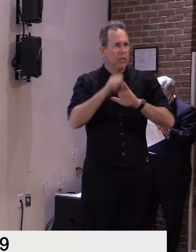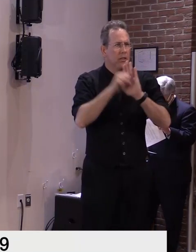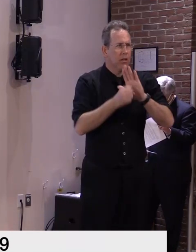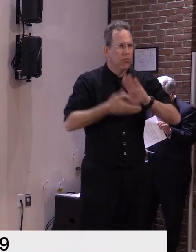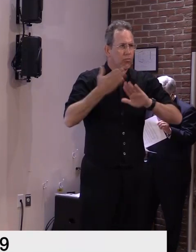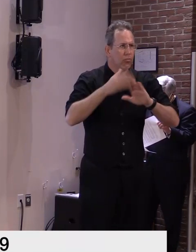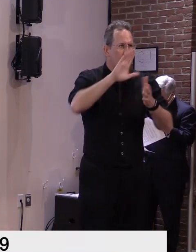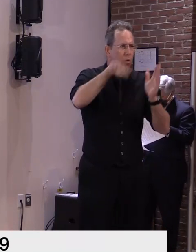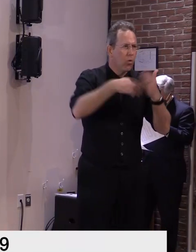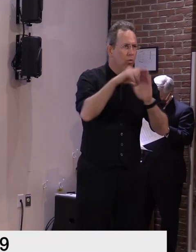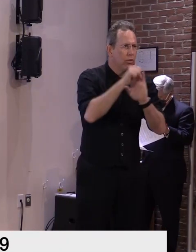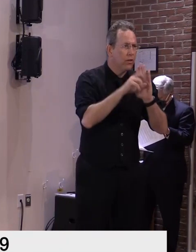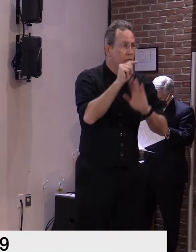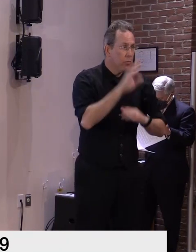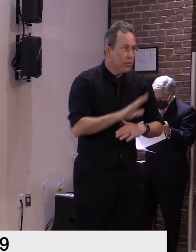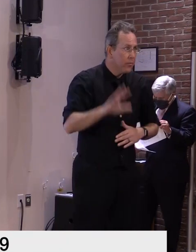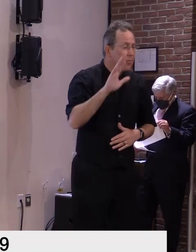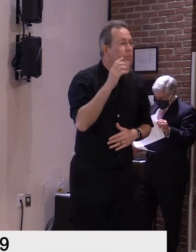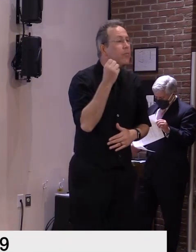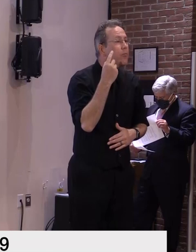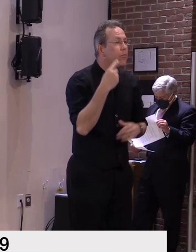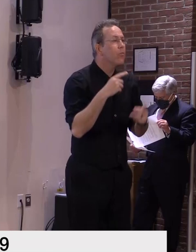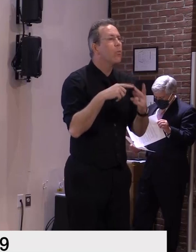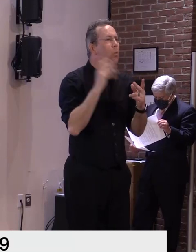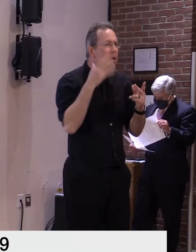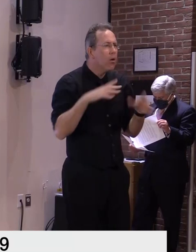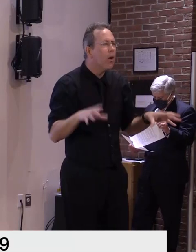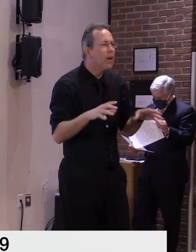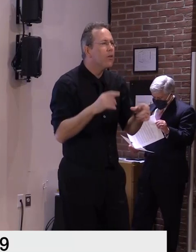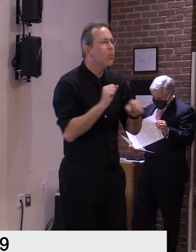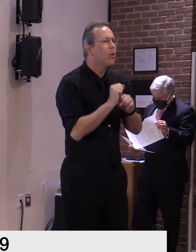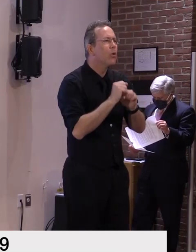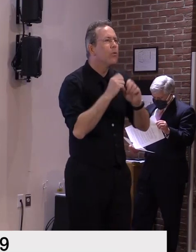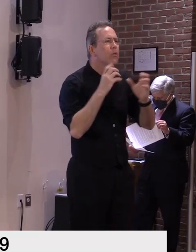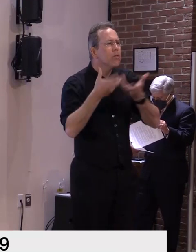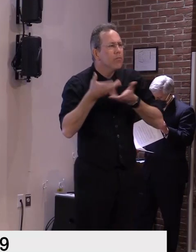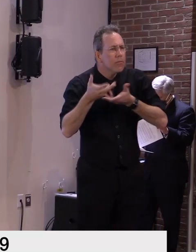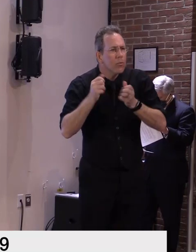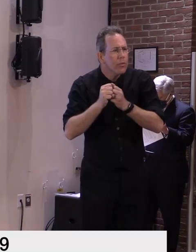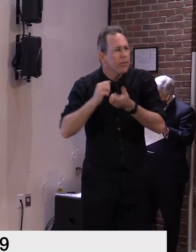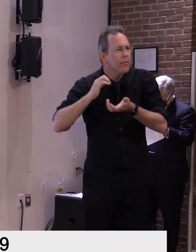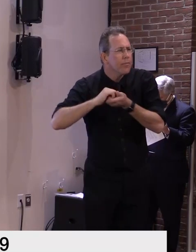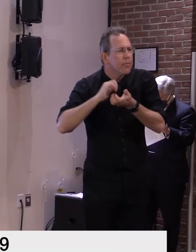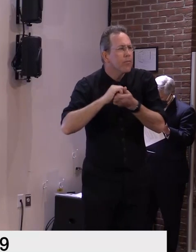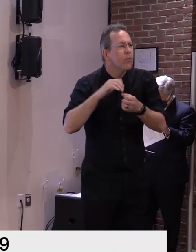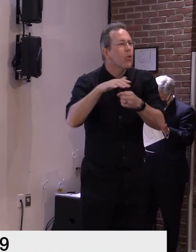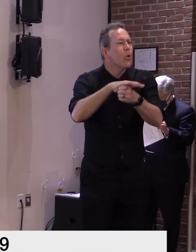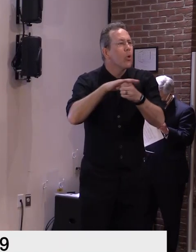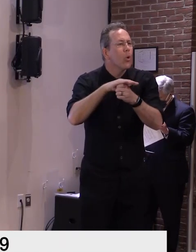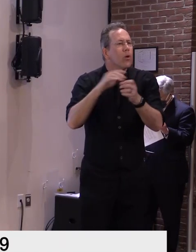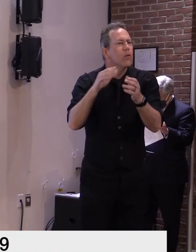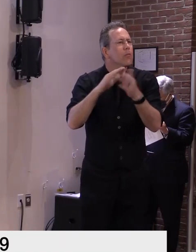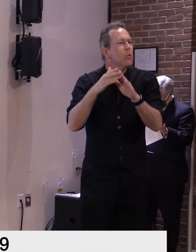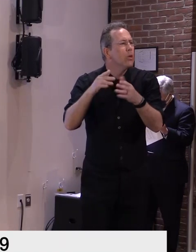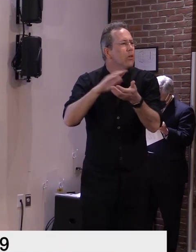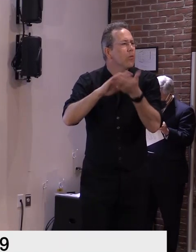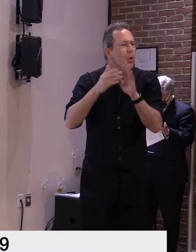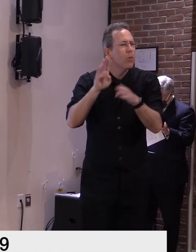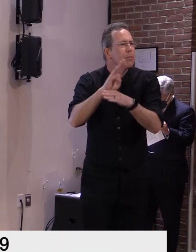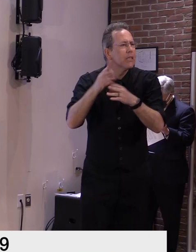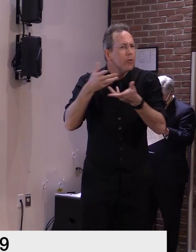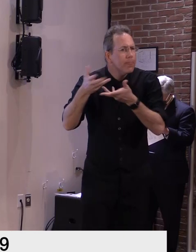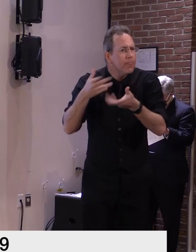map, and we'll be actively communicating with potential partners, organizations, and entities in these areas to